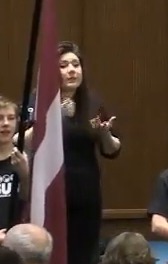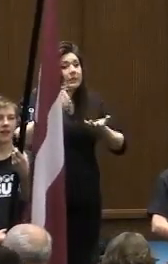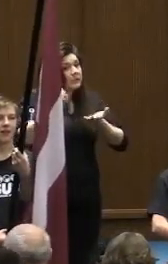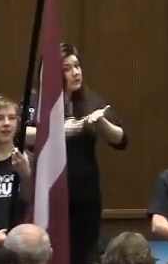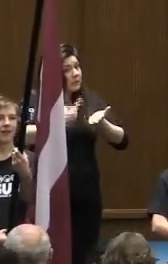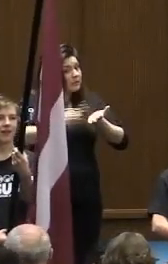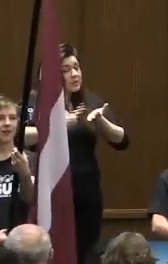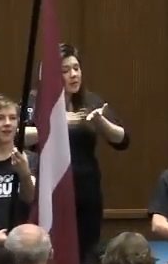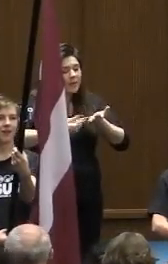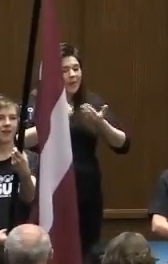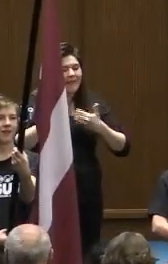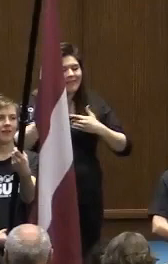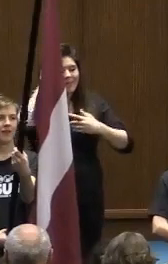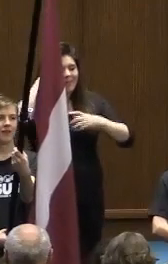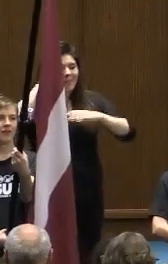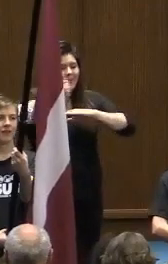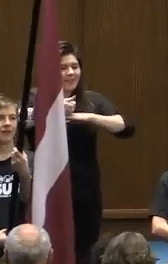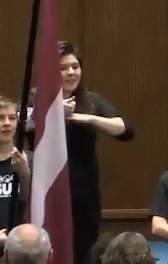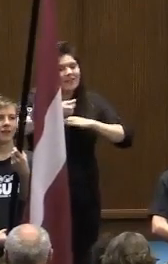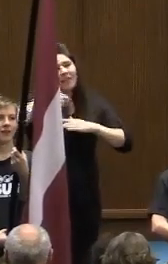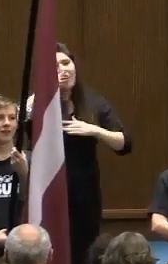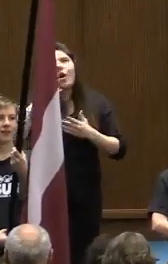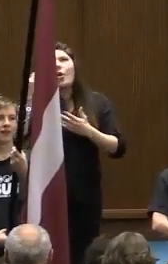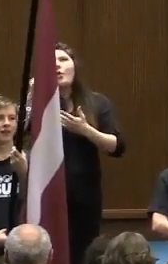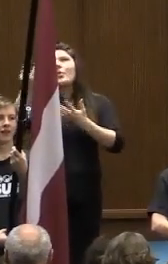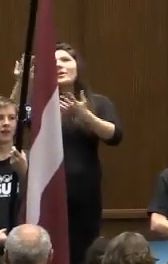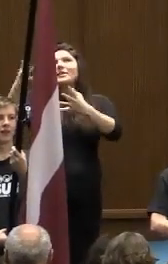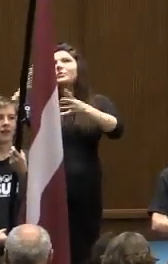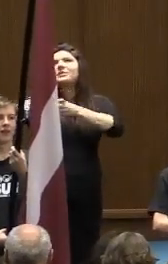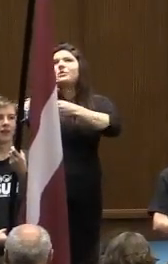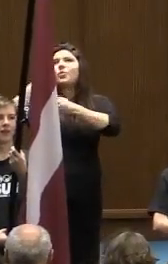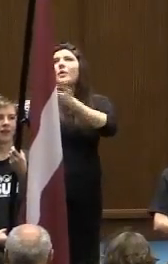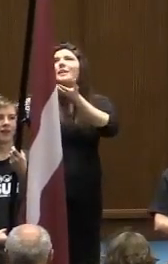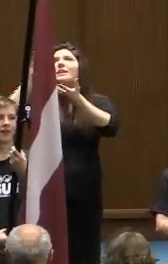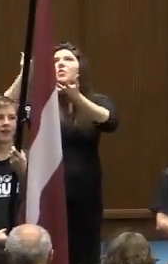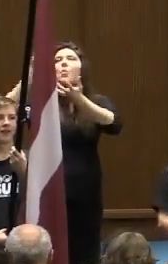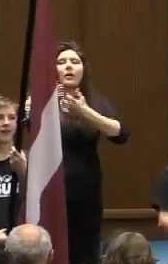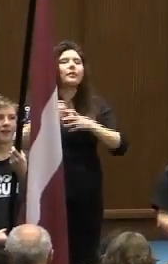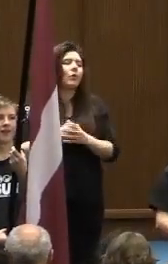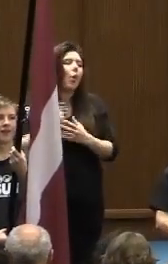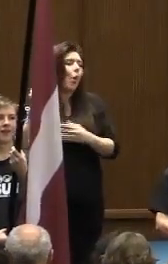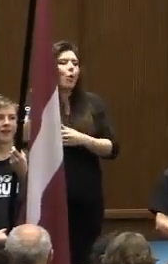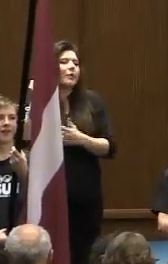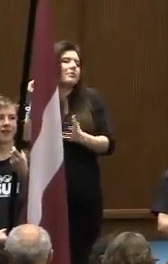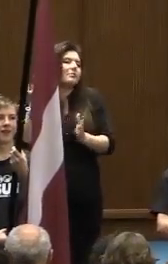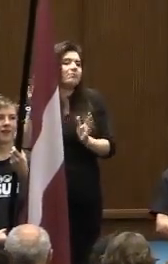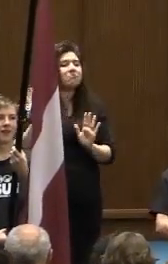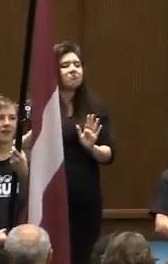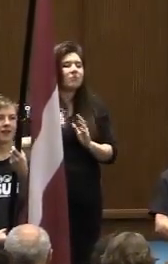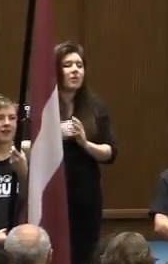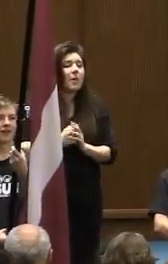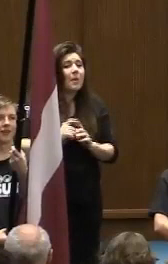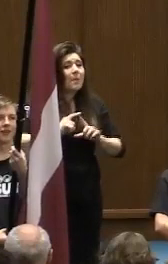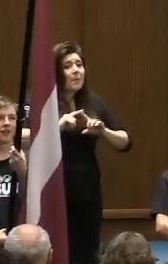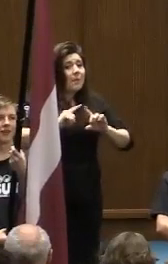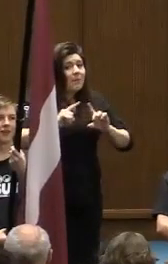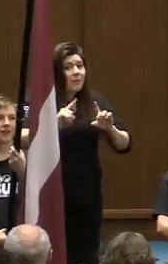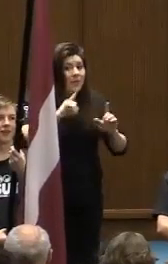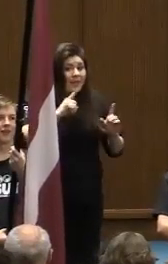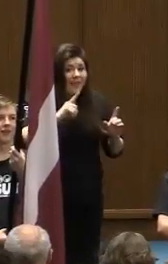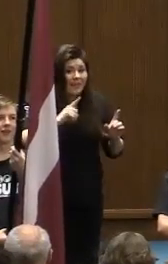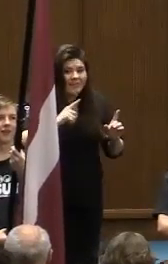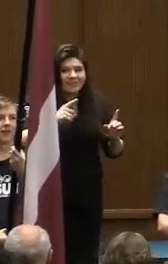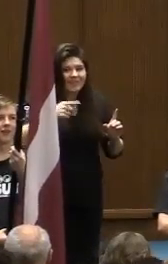sometimes we have this mindset that God always gets what he wants. But this is the reality, God doesn't always get